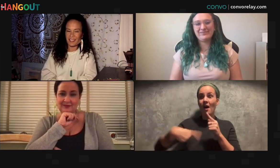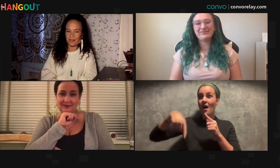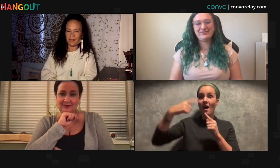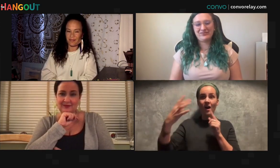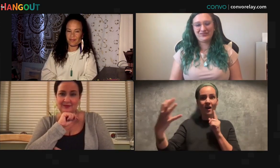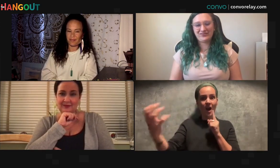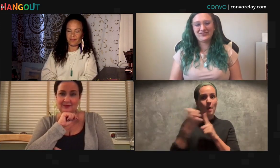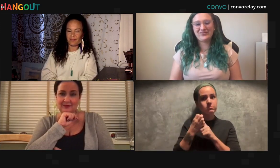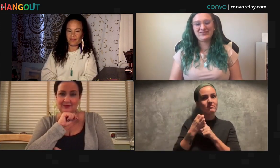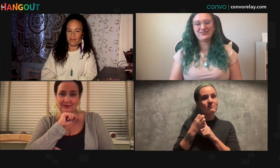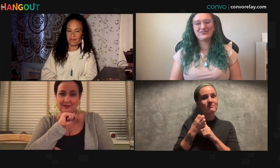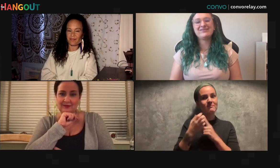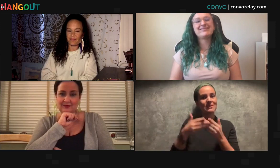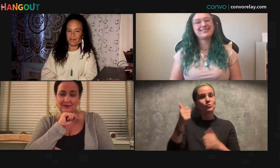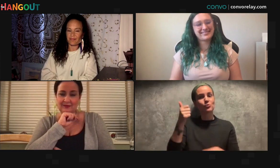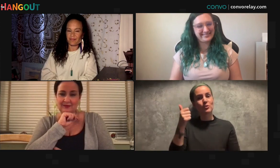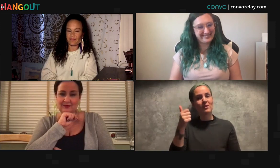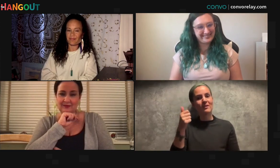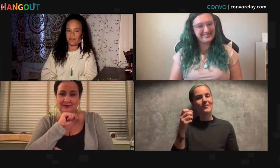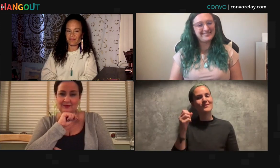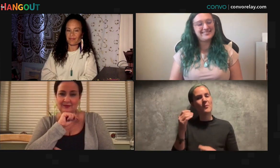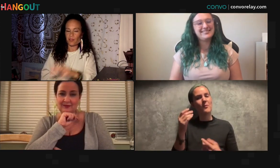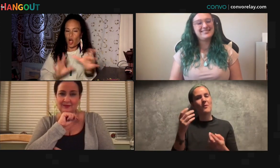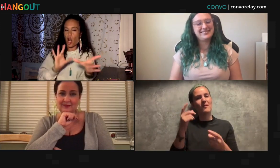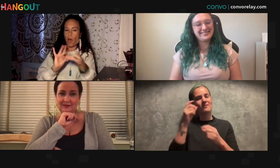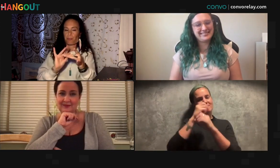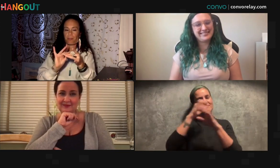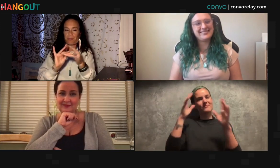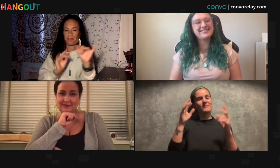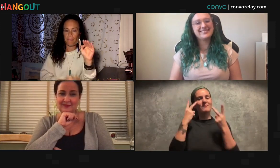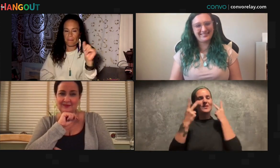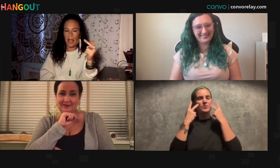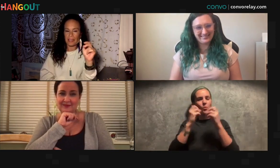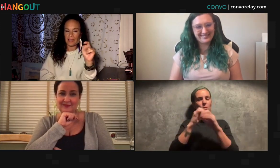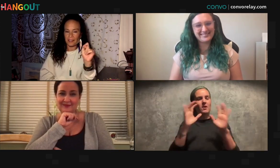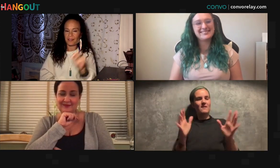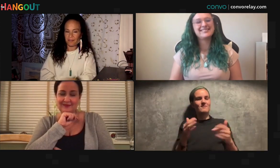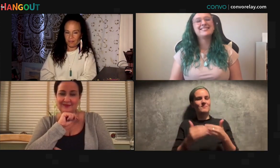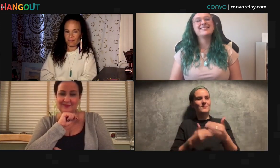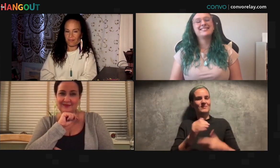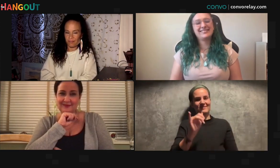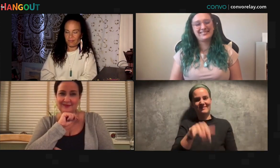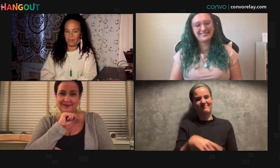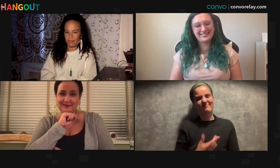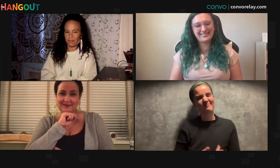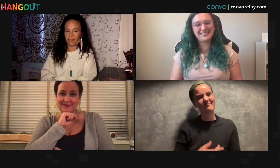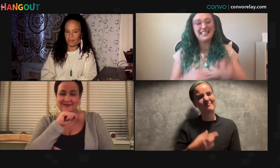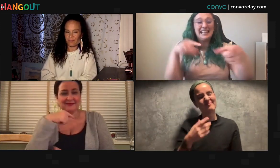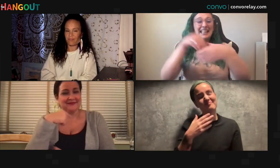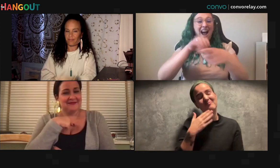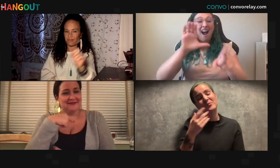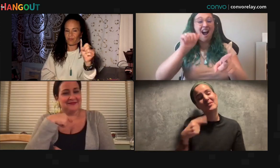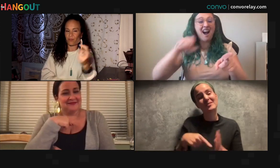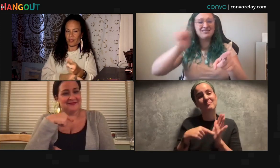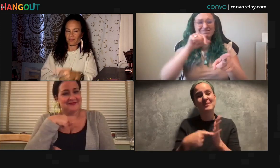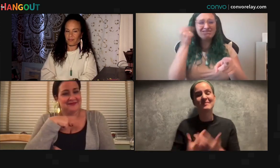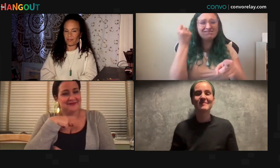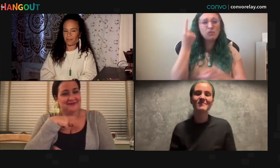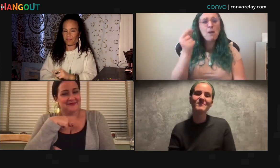always imagine there's a cord attached to it and it'll bring things closer, the things that I want. So that visualization is something that I use. And